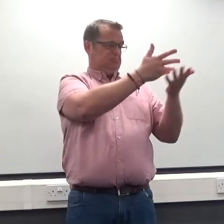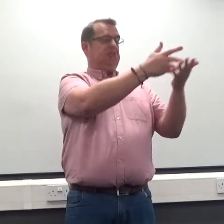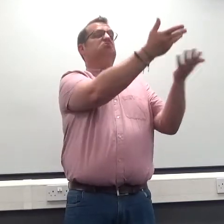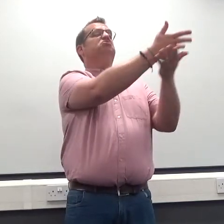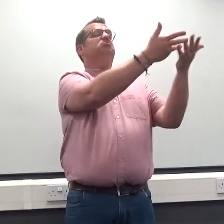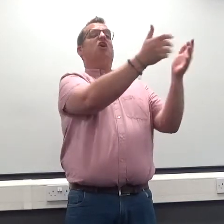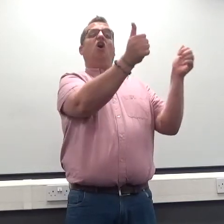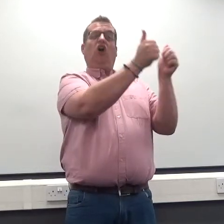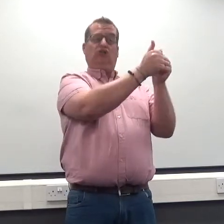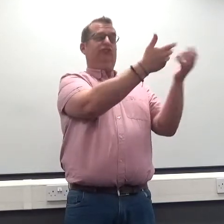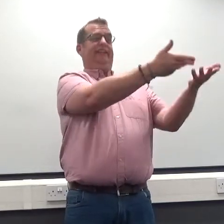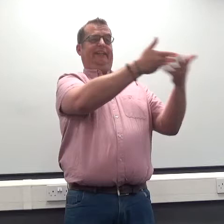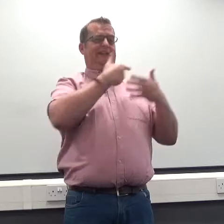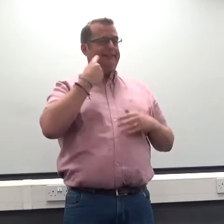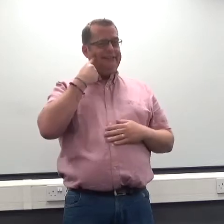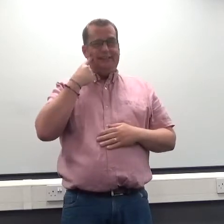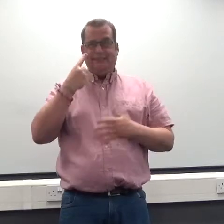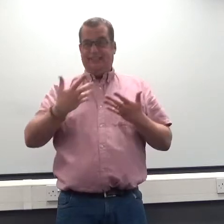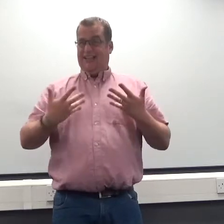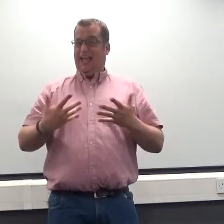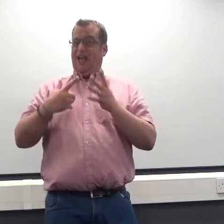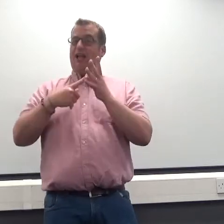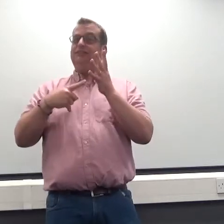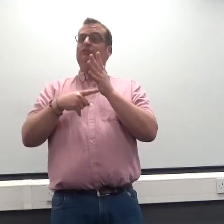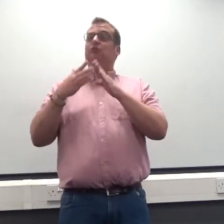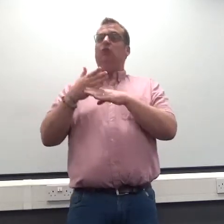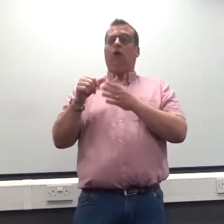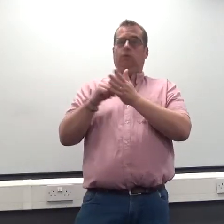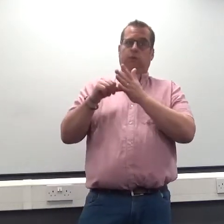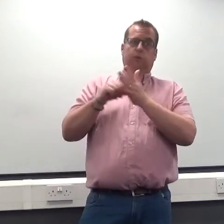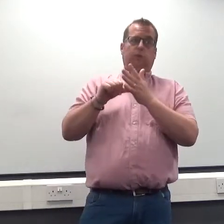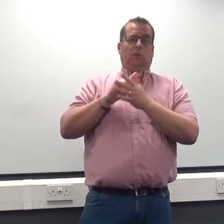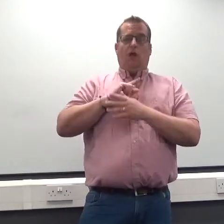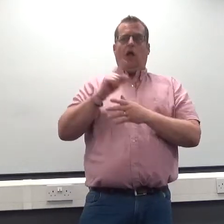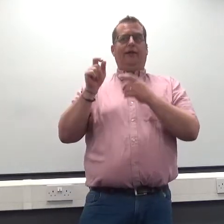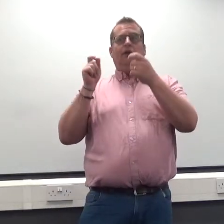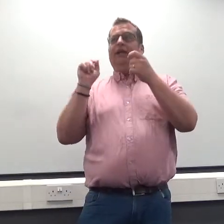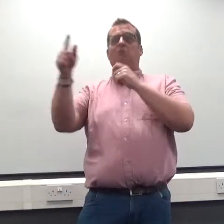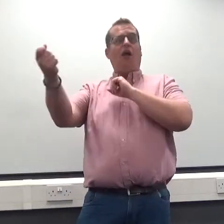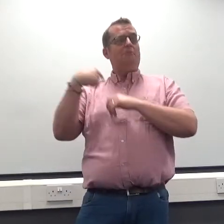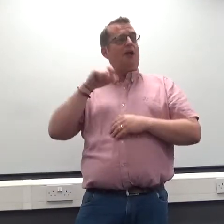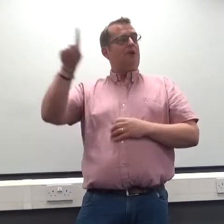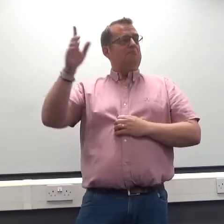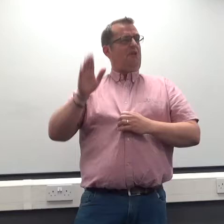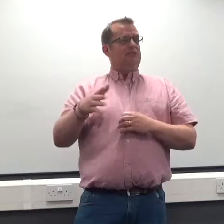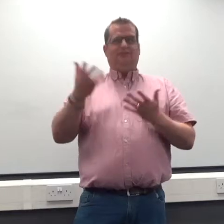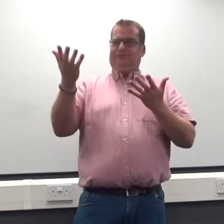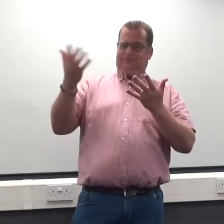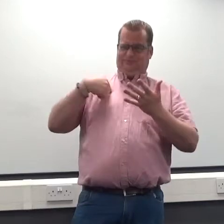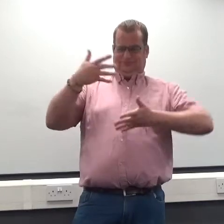need an assessment so much. What we would do is they would assess how many hours that I would need,